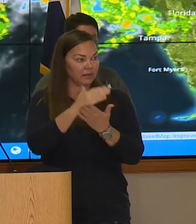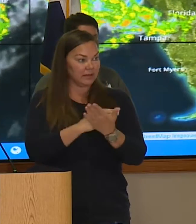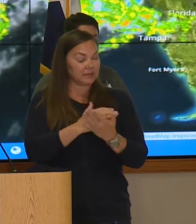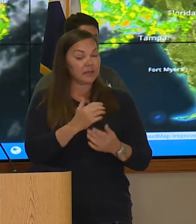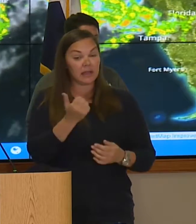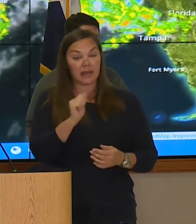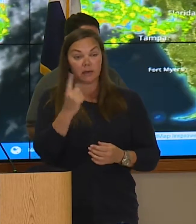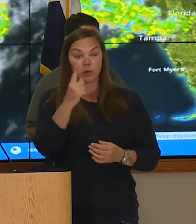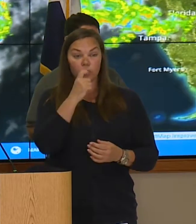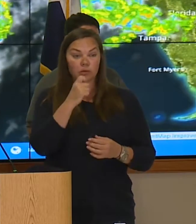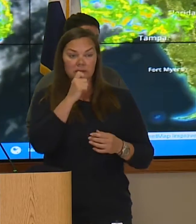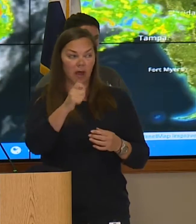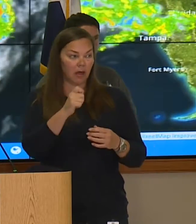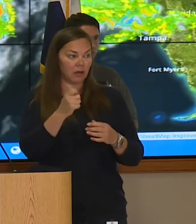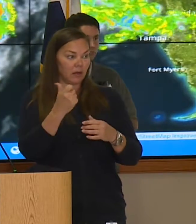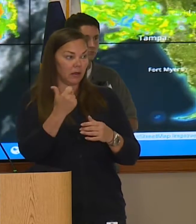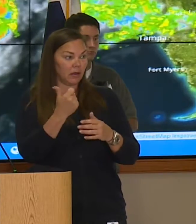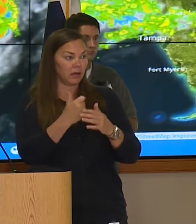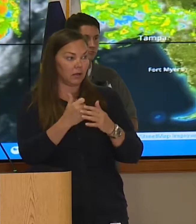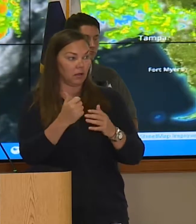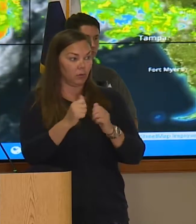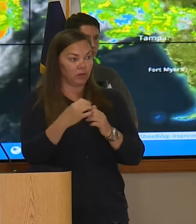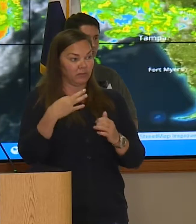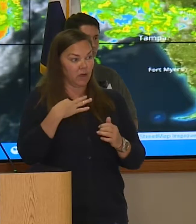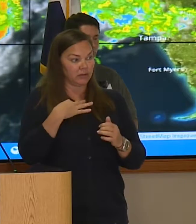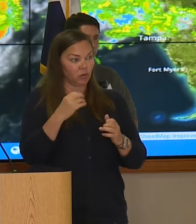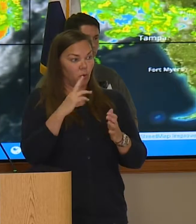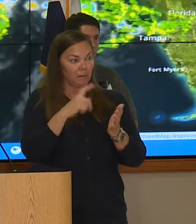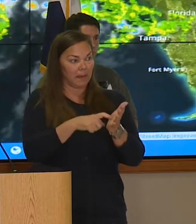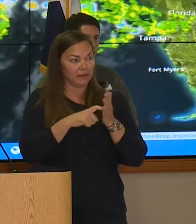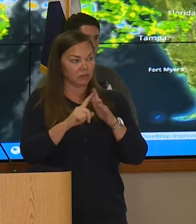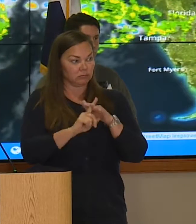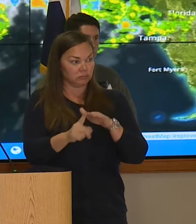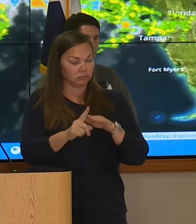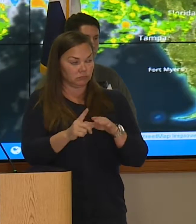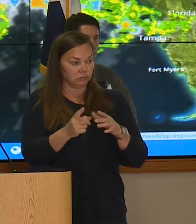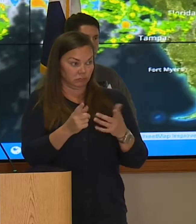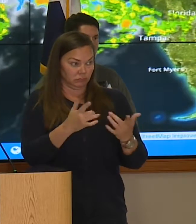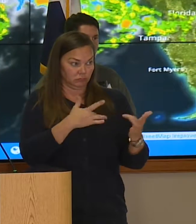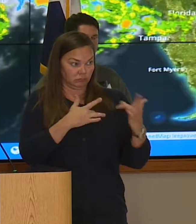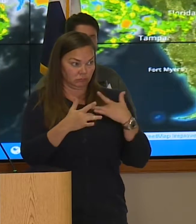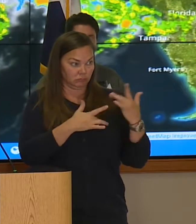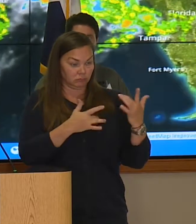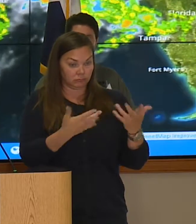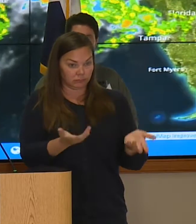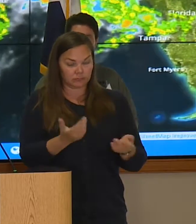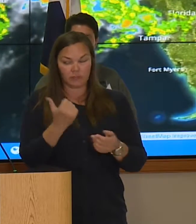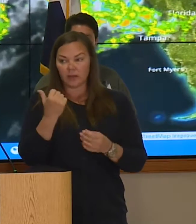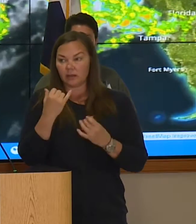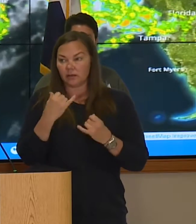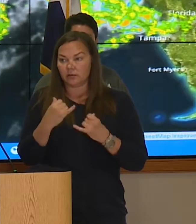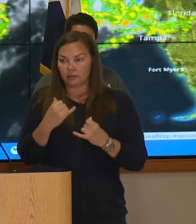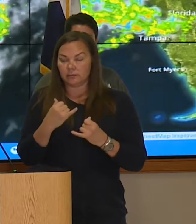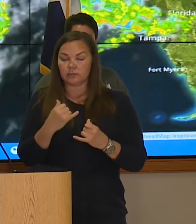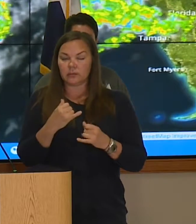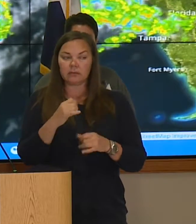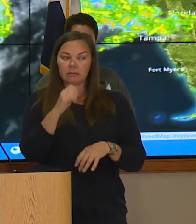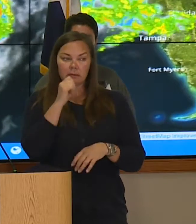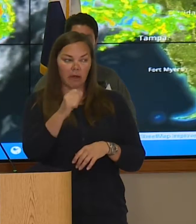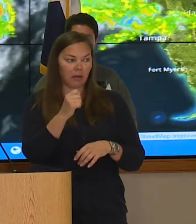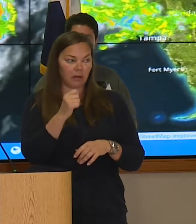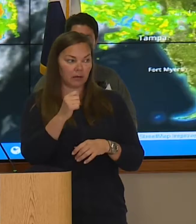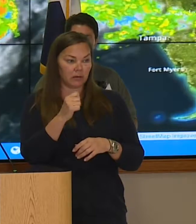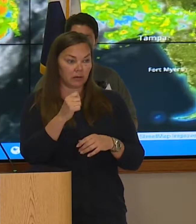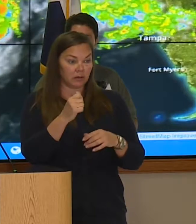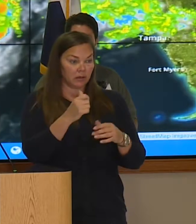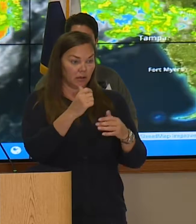anyone who is not under a voluntary or mandatory evacuation, should they be concerned? At this time, if you are not